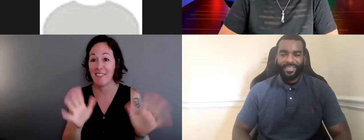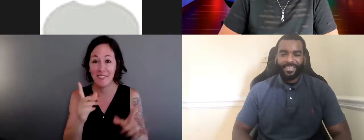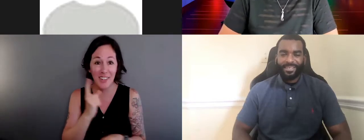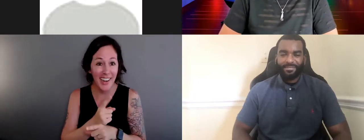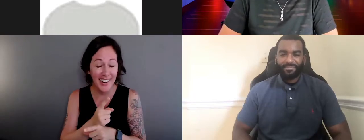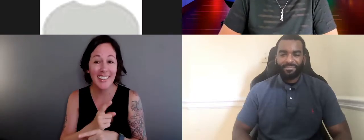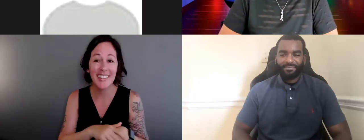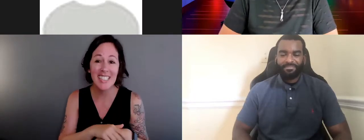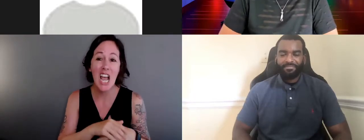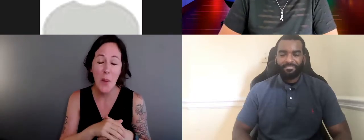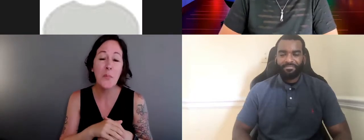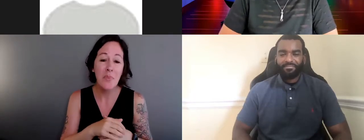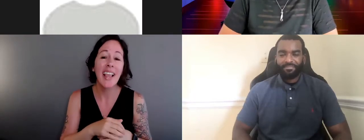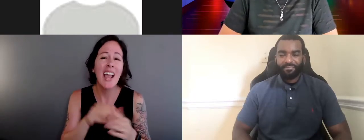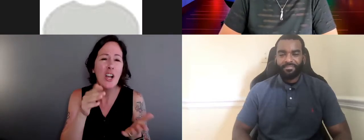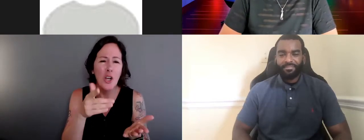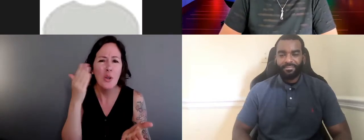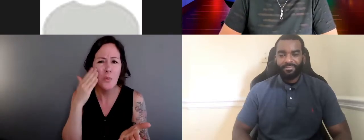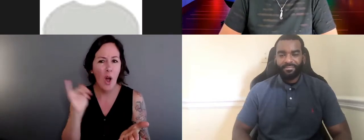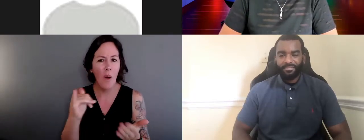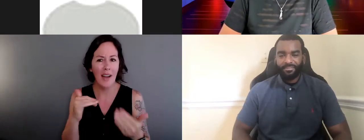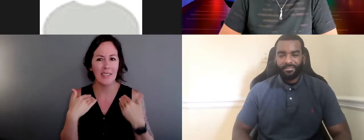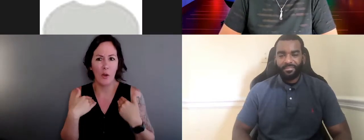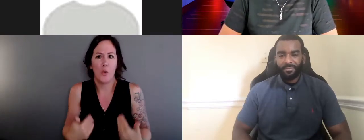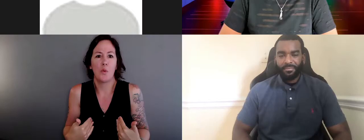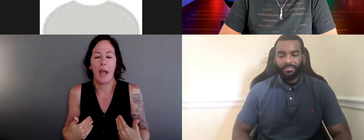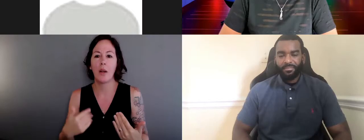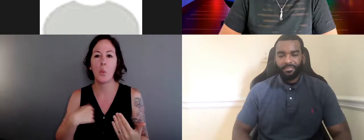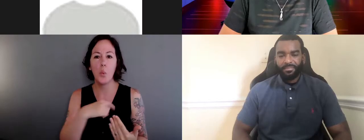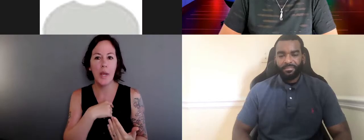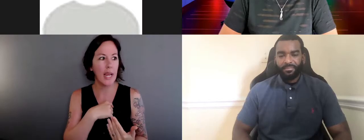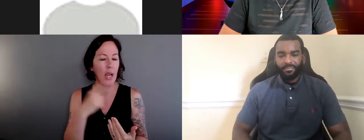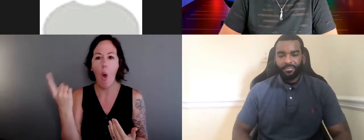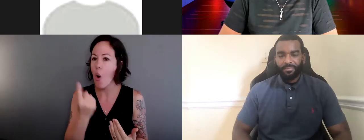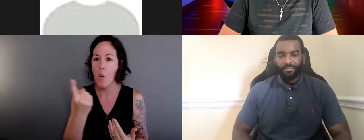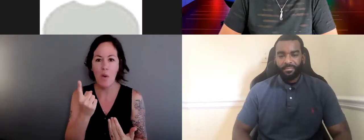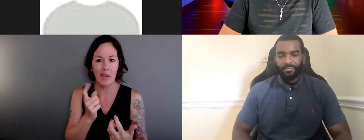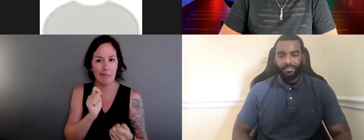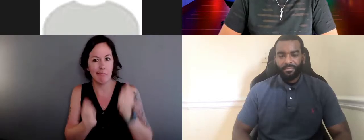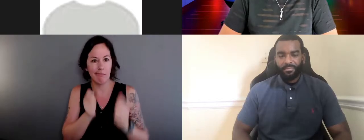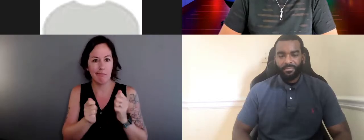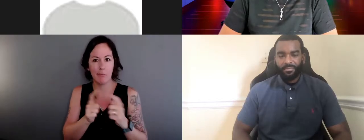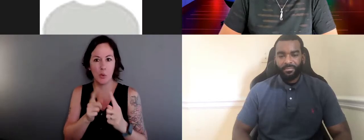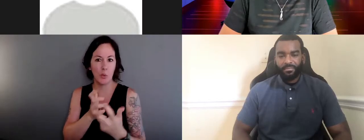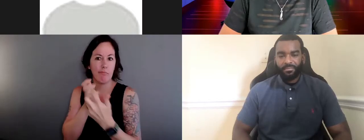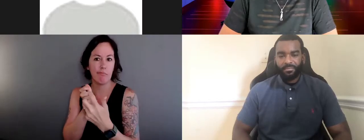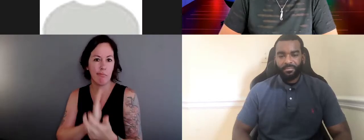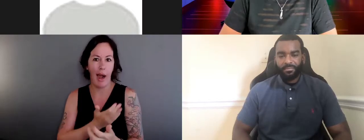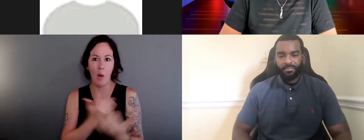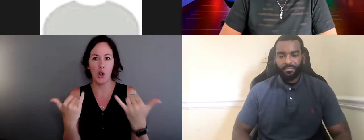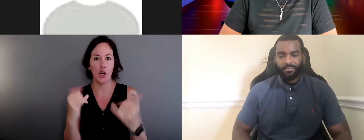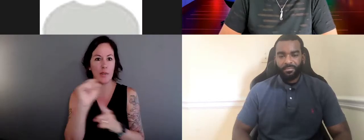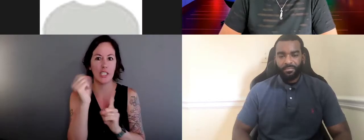this box, and it's been controlling our lives for the past year and a half. And as you know, as humans, we